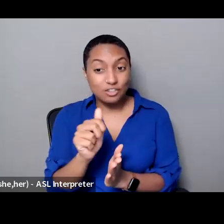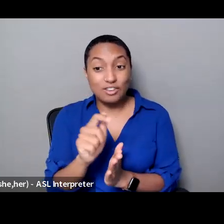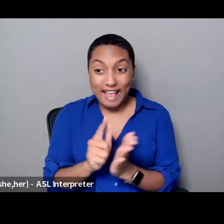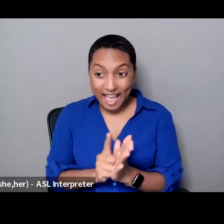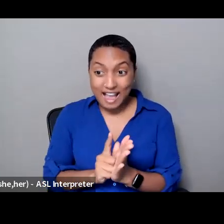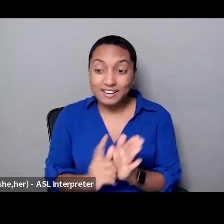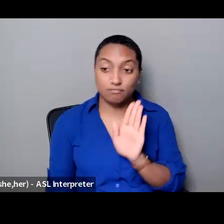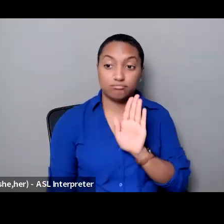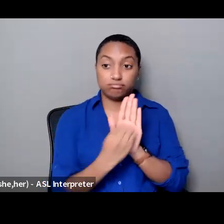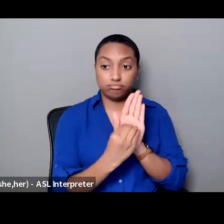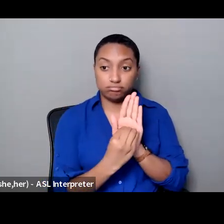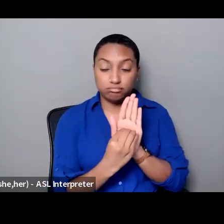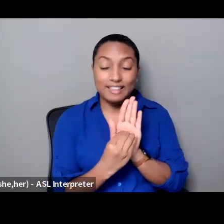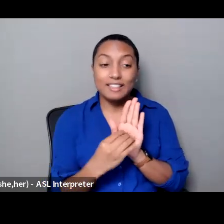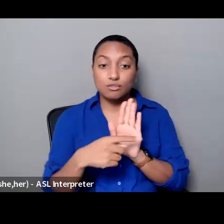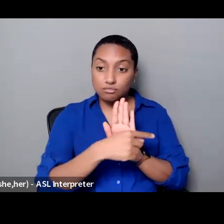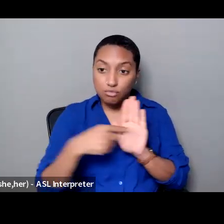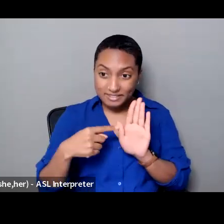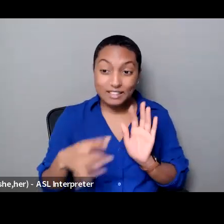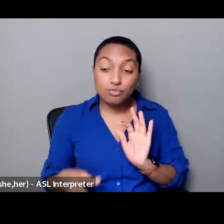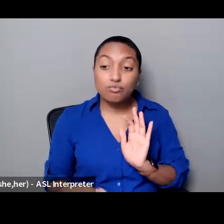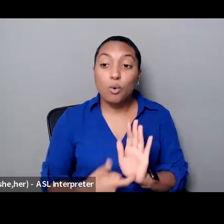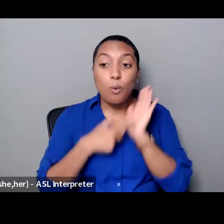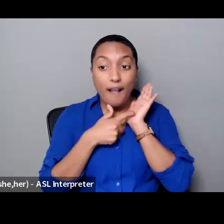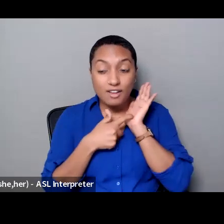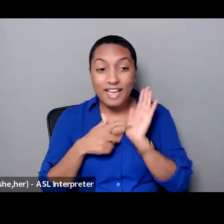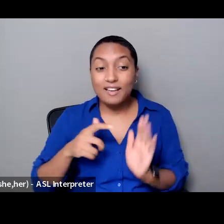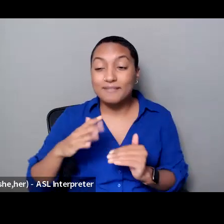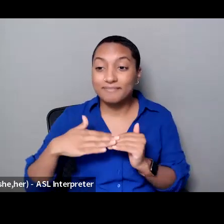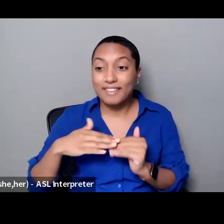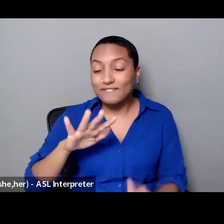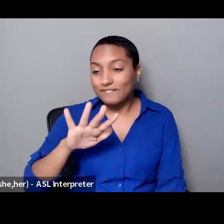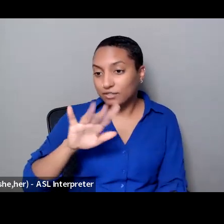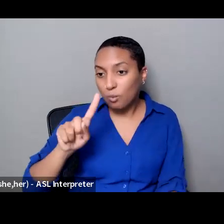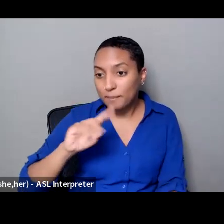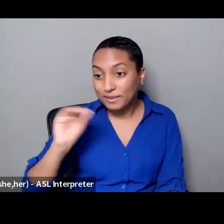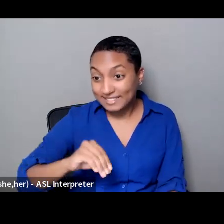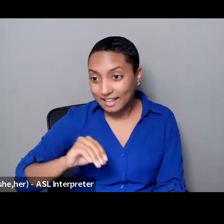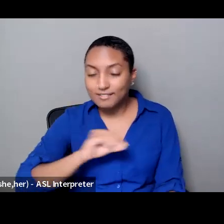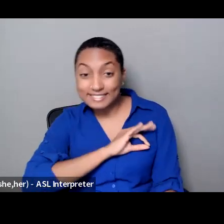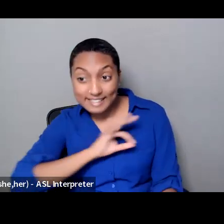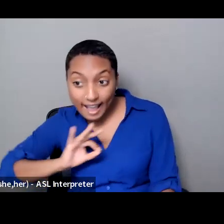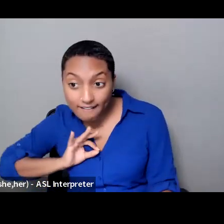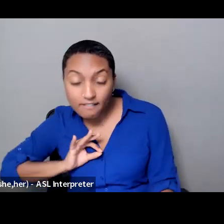centers must have 51% of their staff, 51% of their board, and